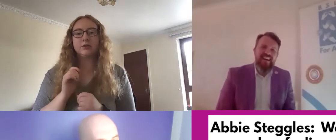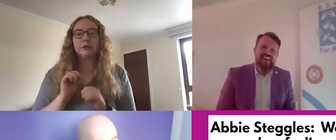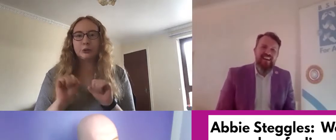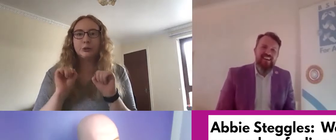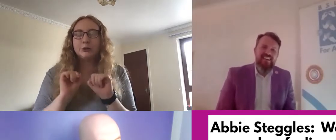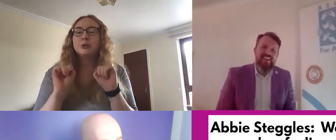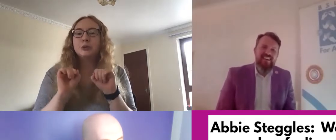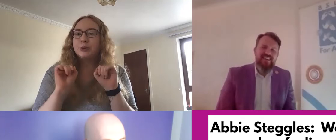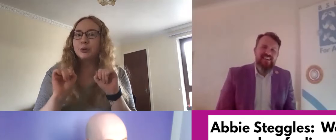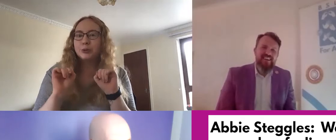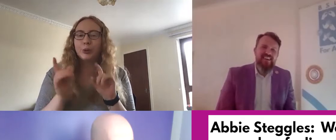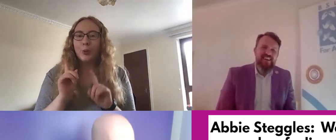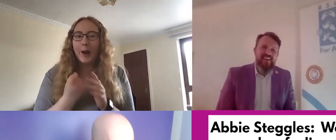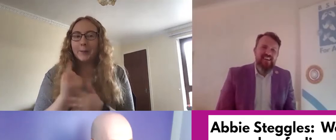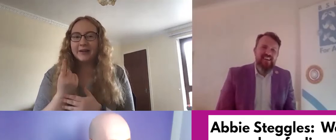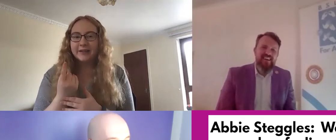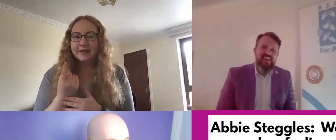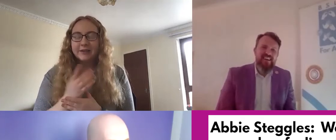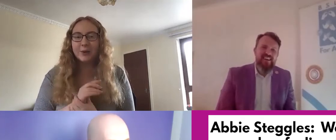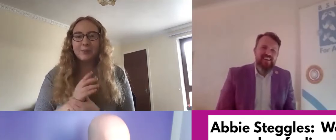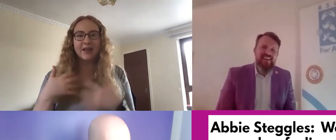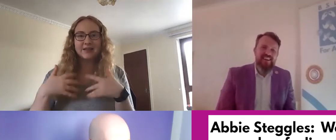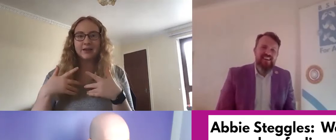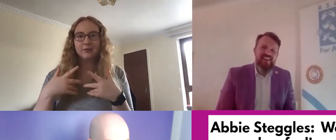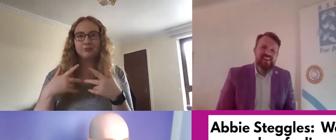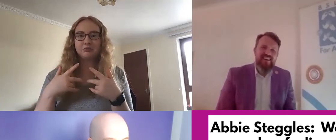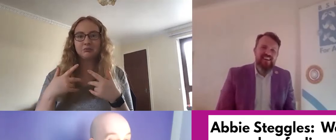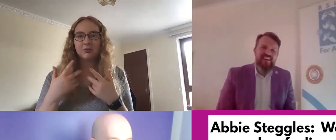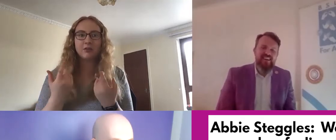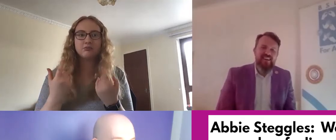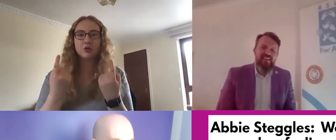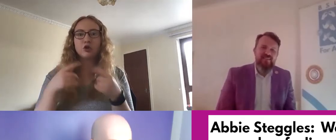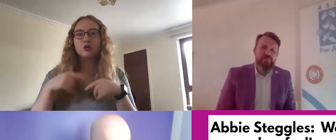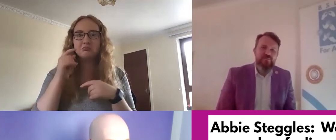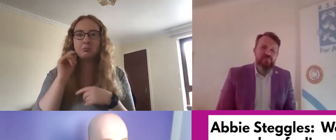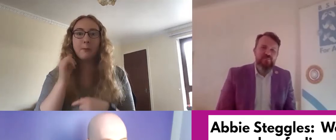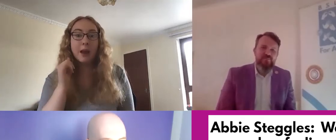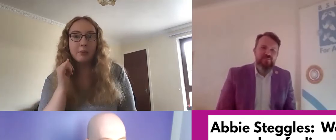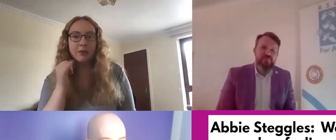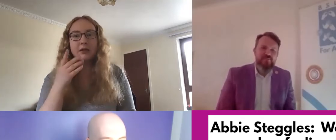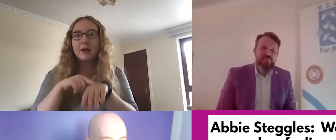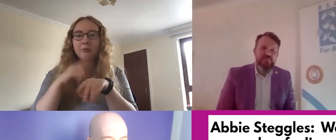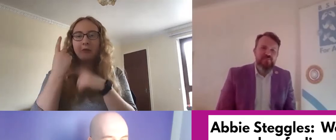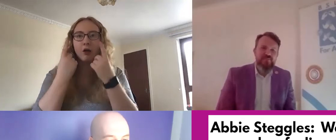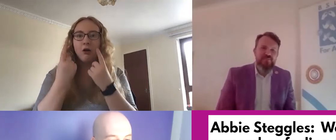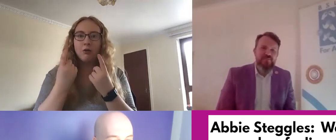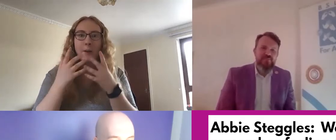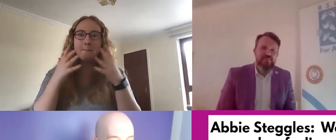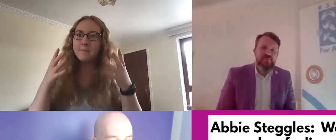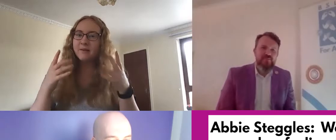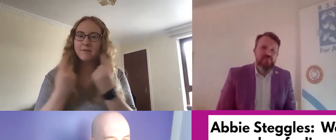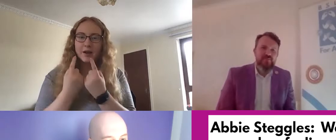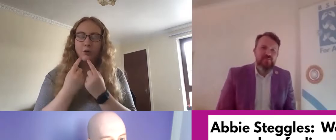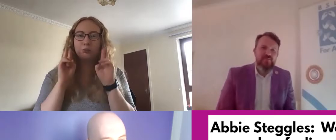Well, I remember feeling quite anxious. It was that wait to see what was happening, whether it